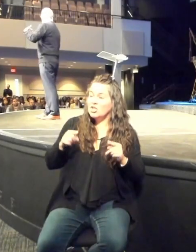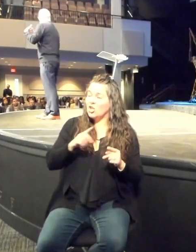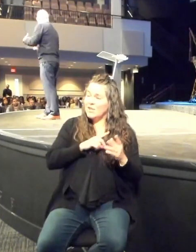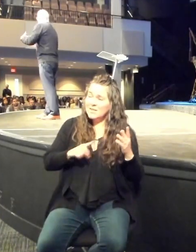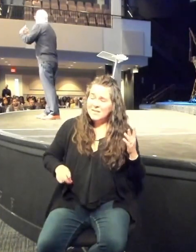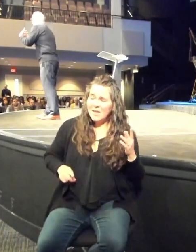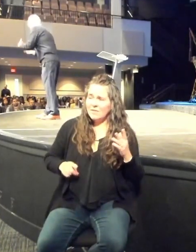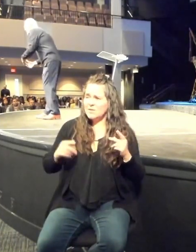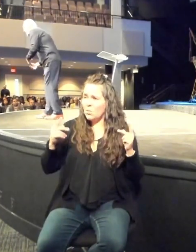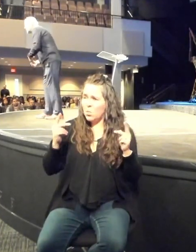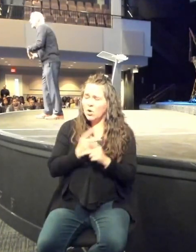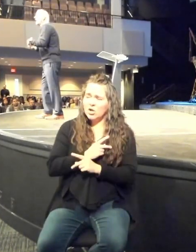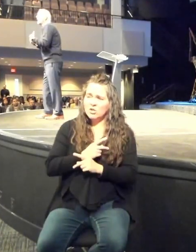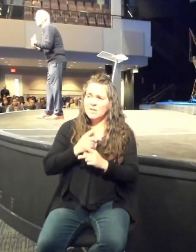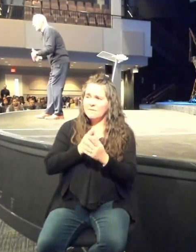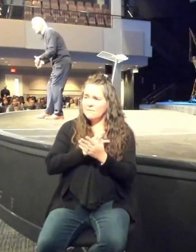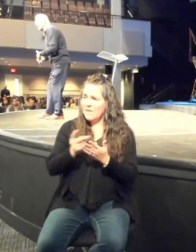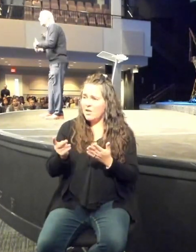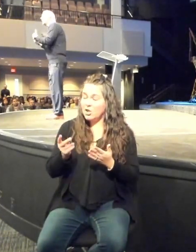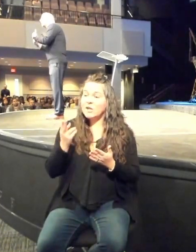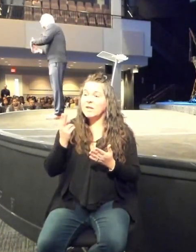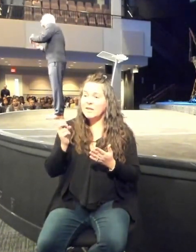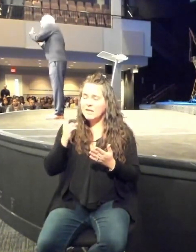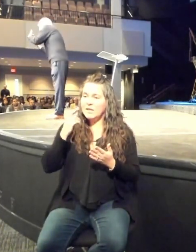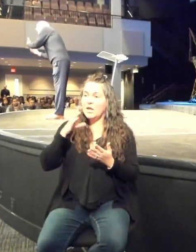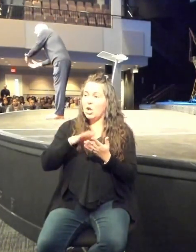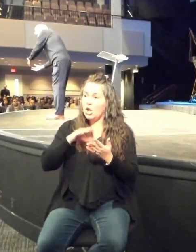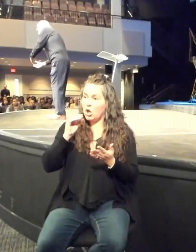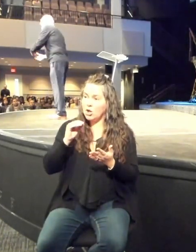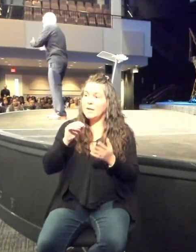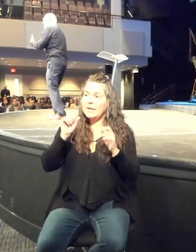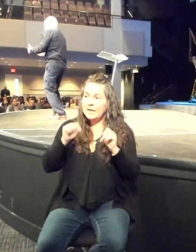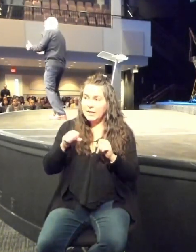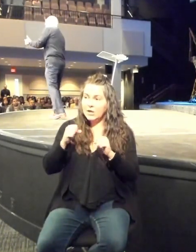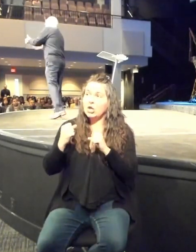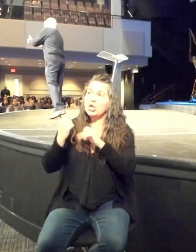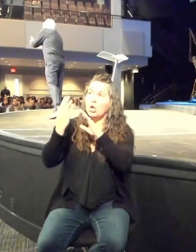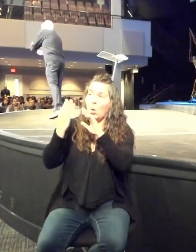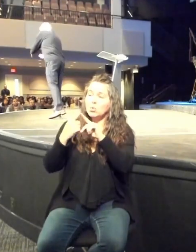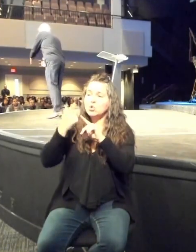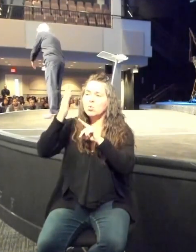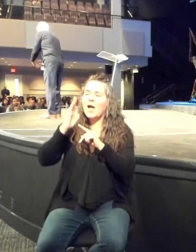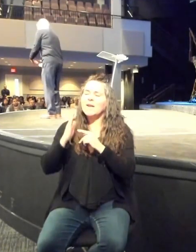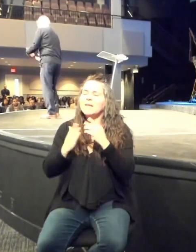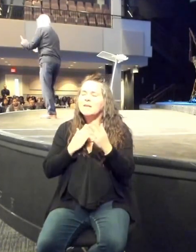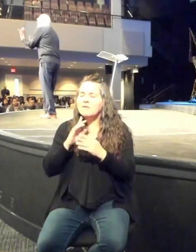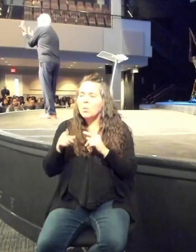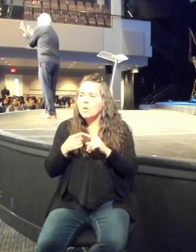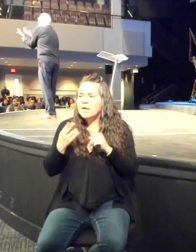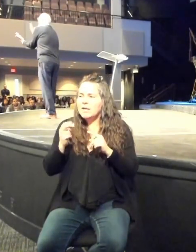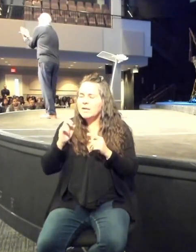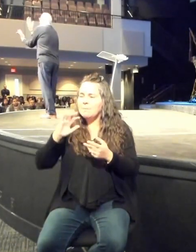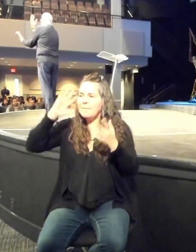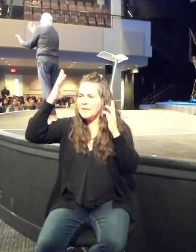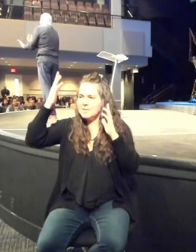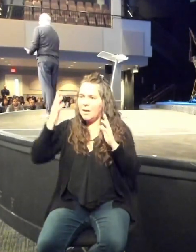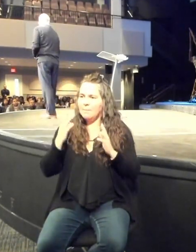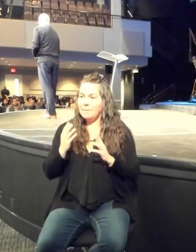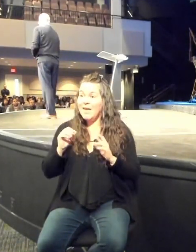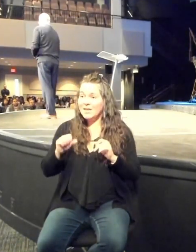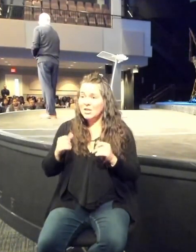his greatest failures, he learned that he could go to God even when he'd messed up and he would still find